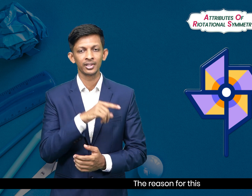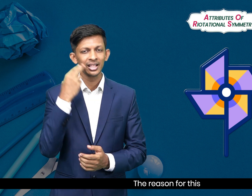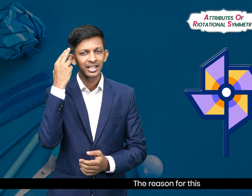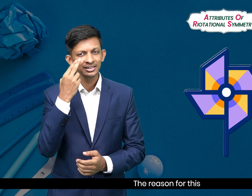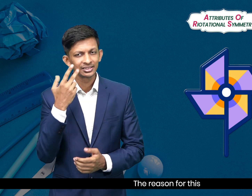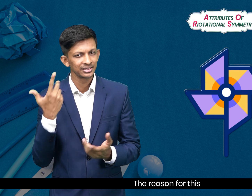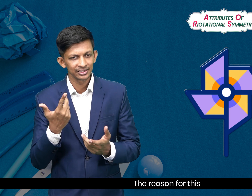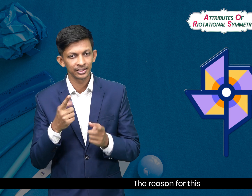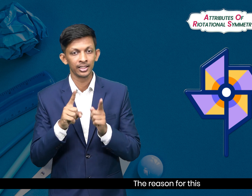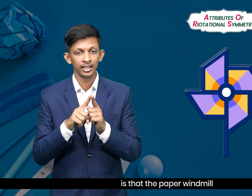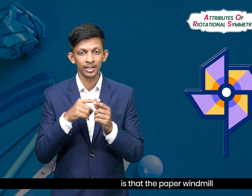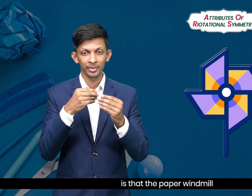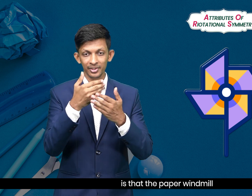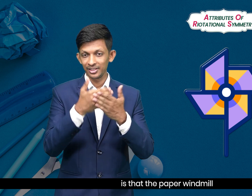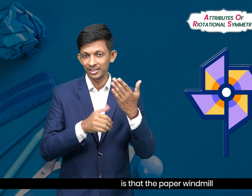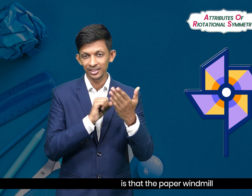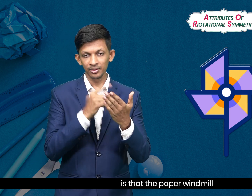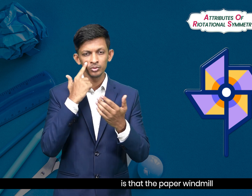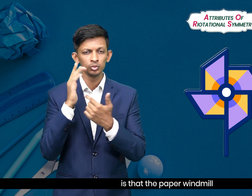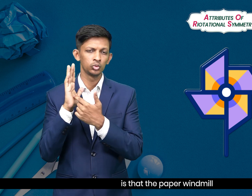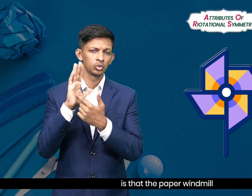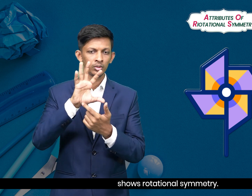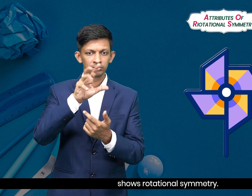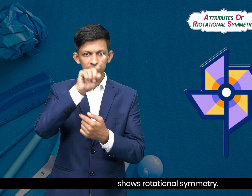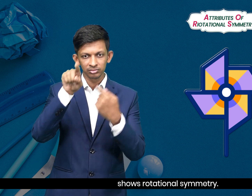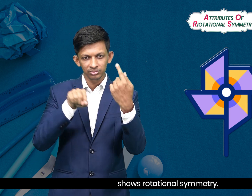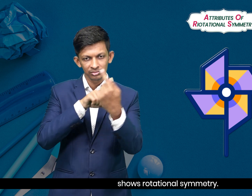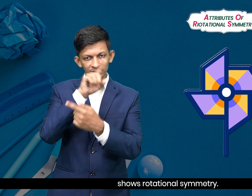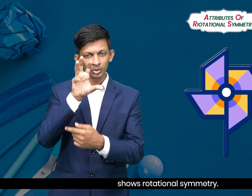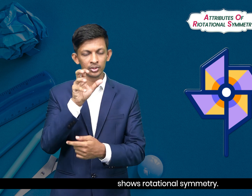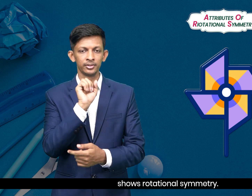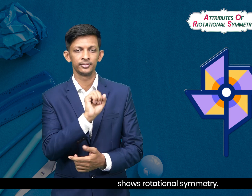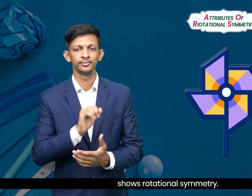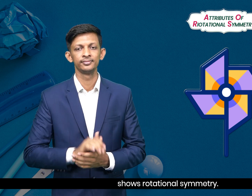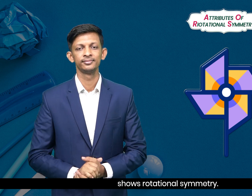The reason for this is that the paper windmill shows rotational symmetry.